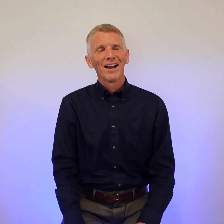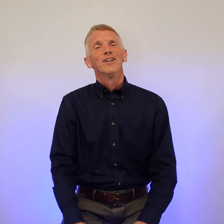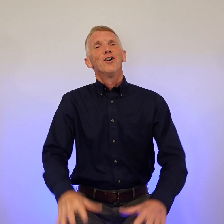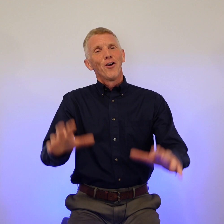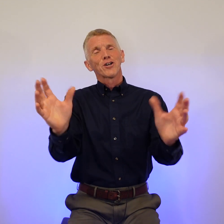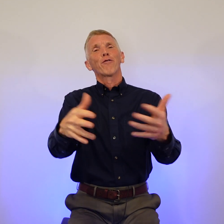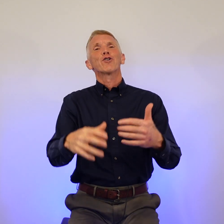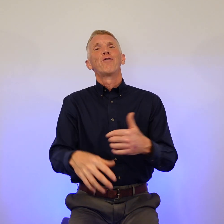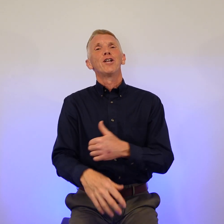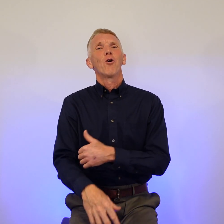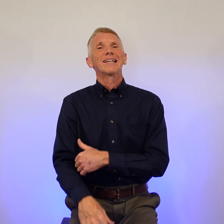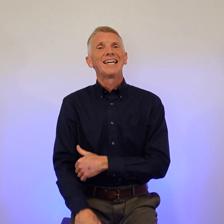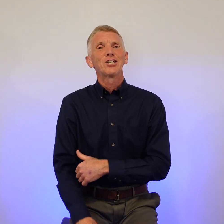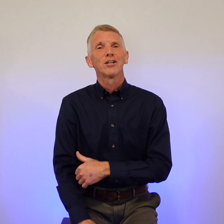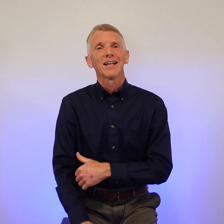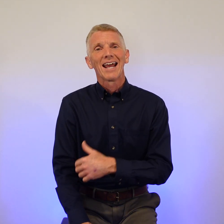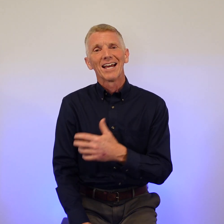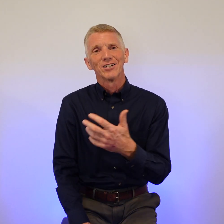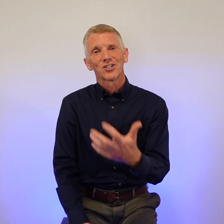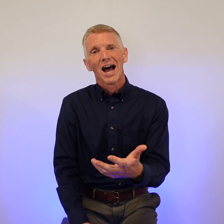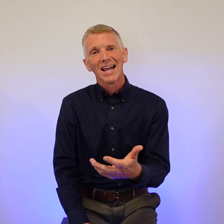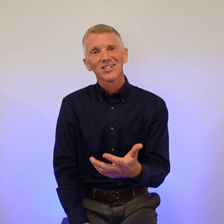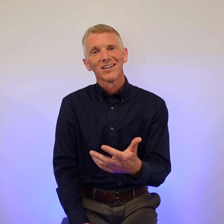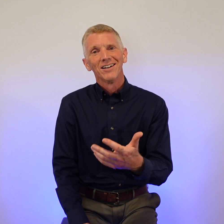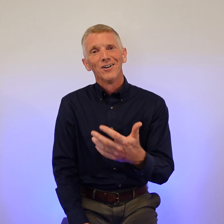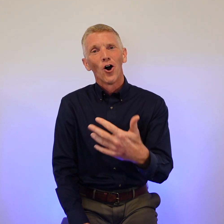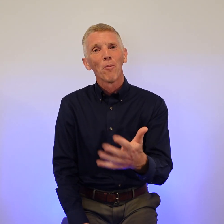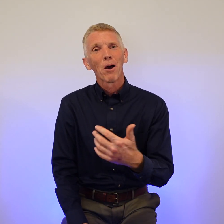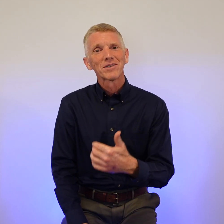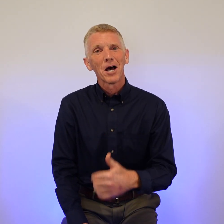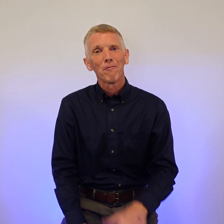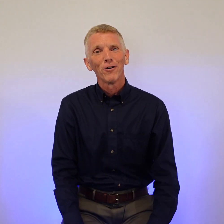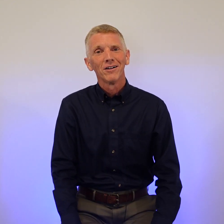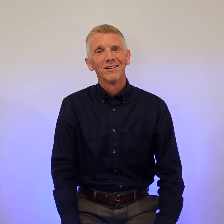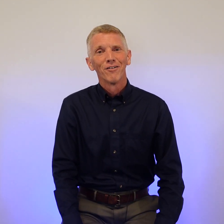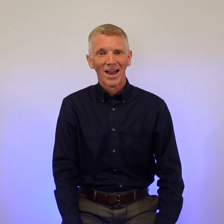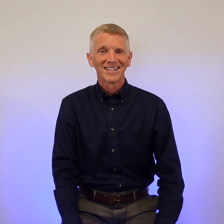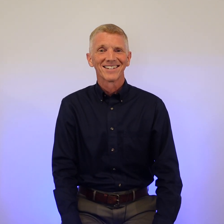right, there's our first video on kitchen and signs. Hope that was helpful. Thanks.